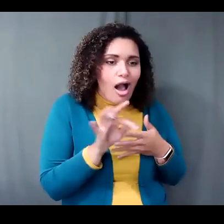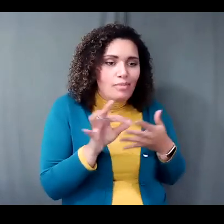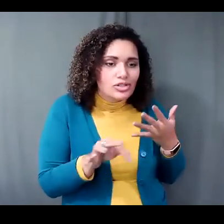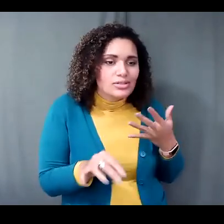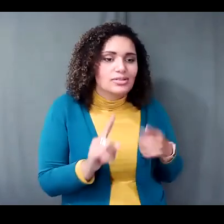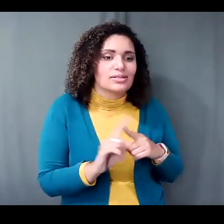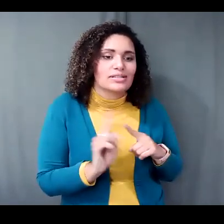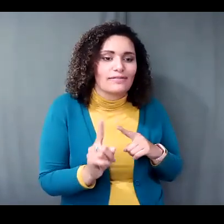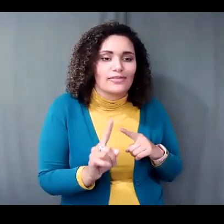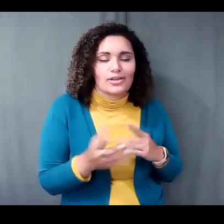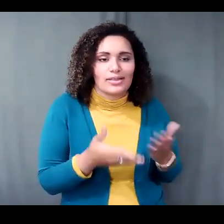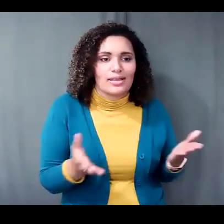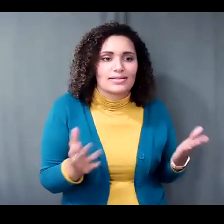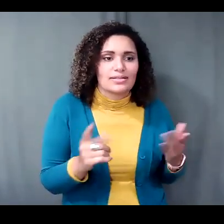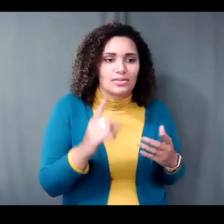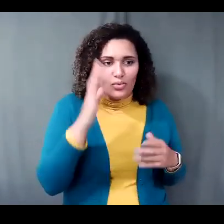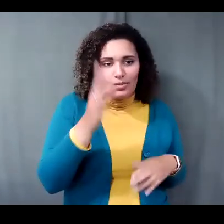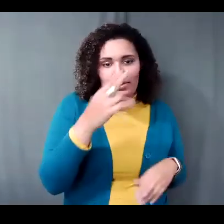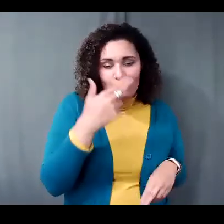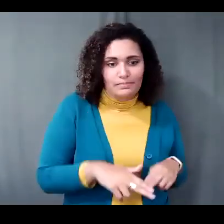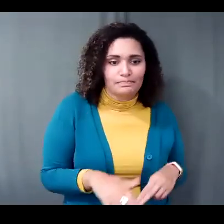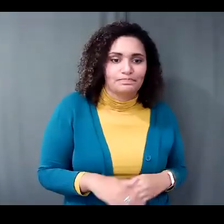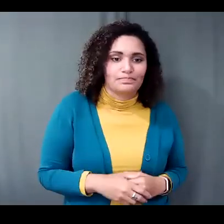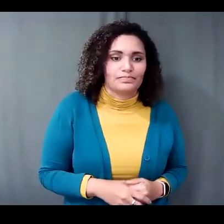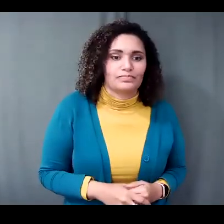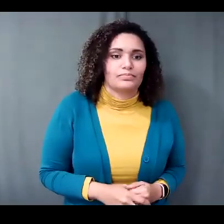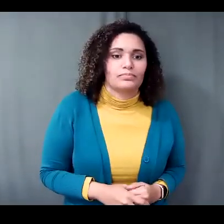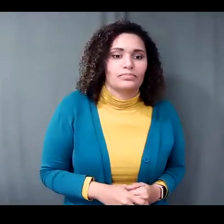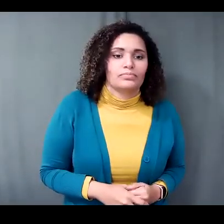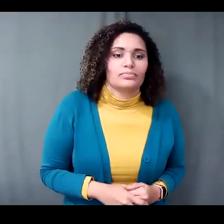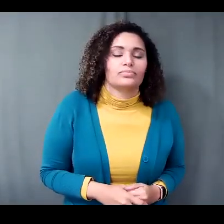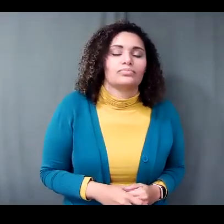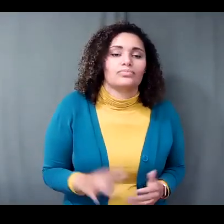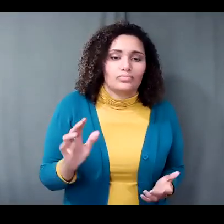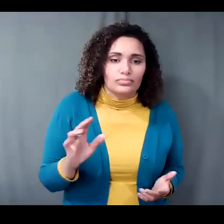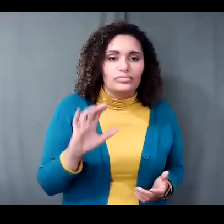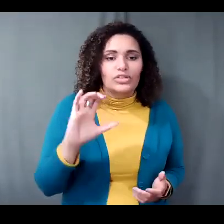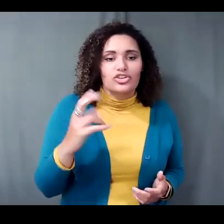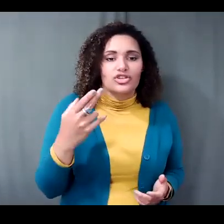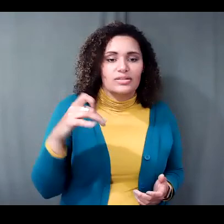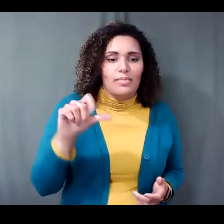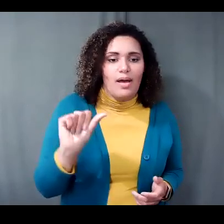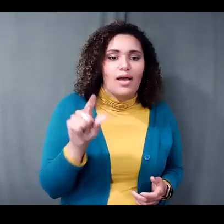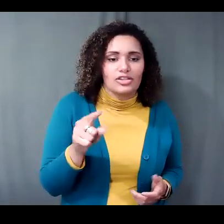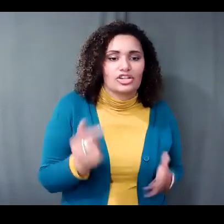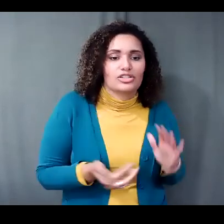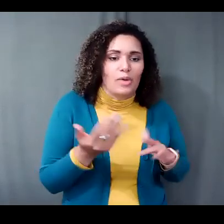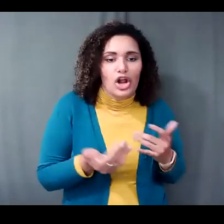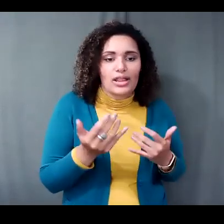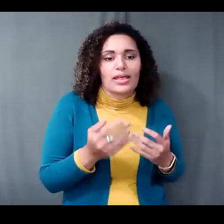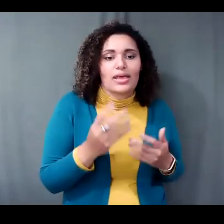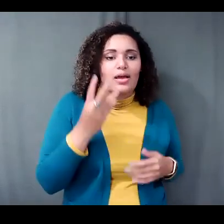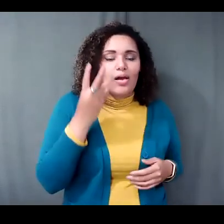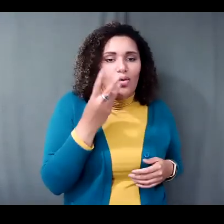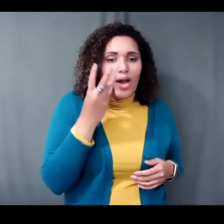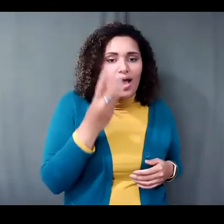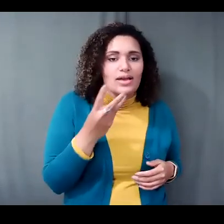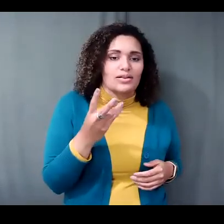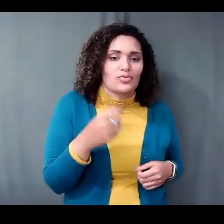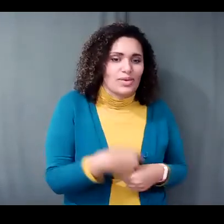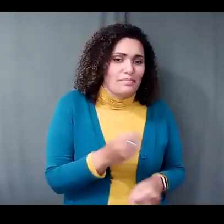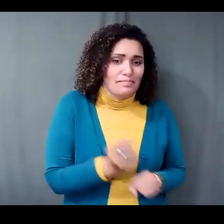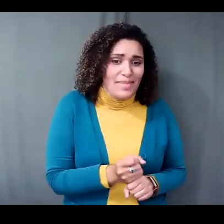put in with the wines. And then the idea is that we'll also have kind of an activity or something to go with each shipment, so that